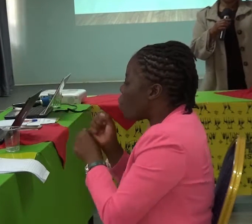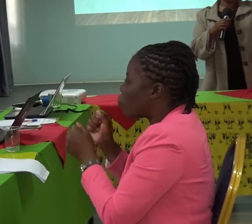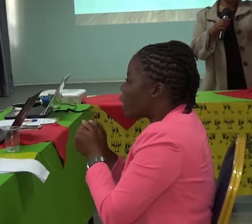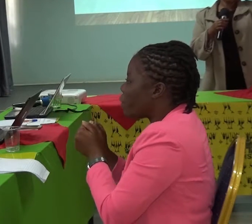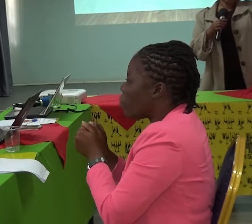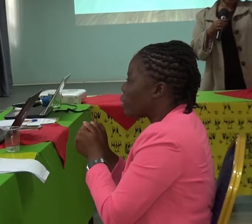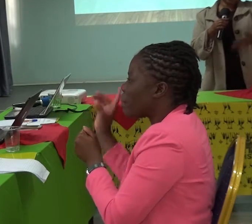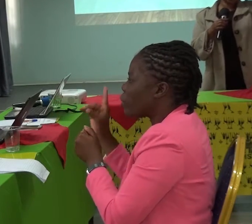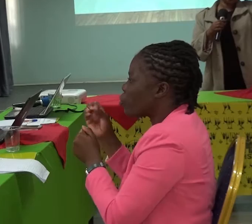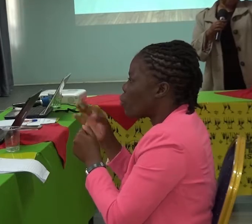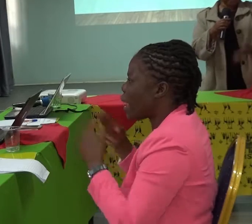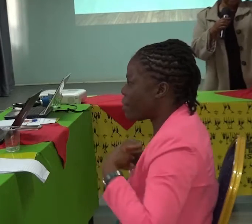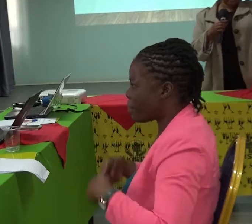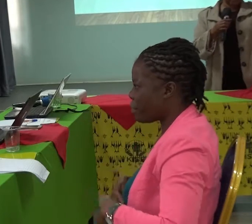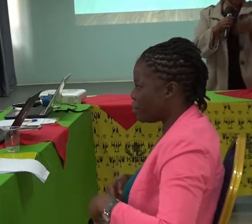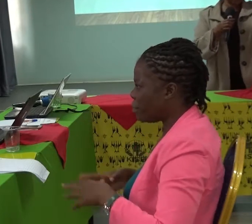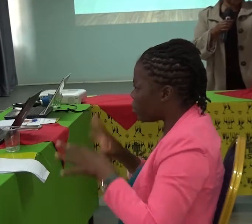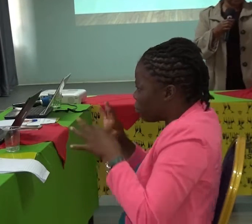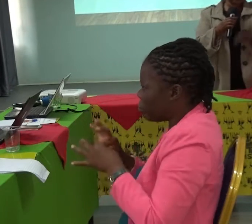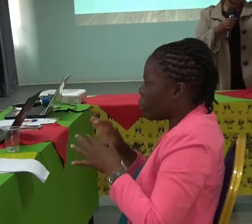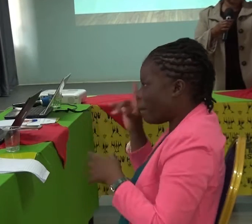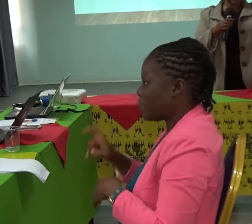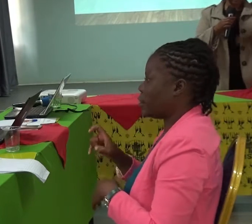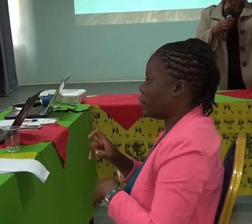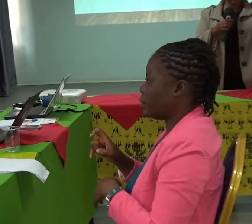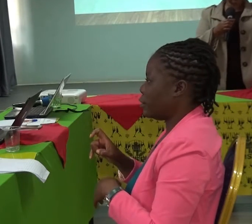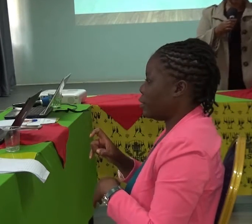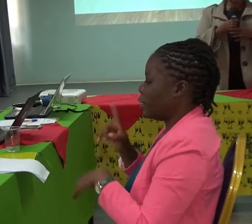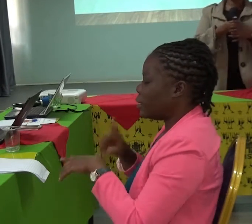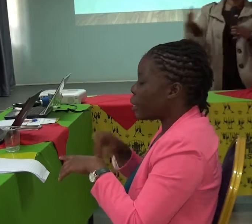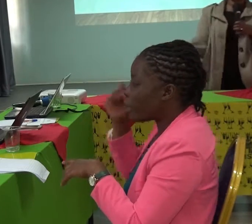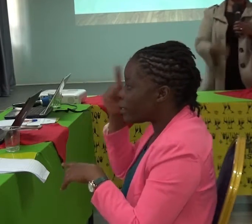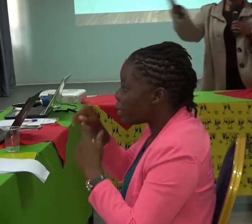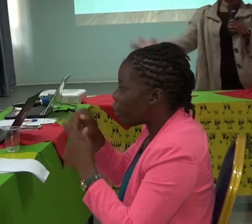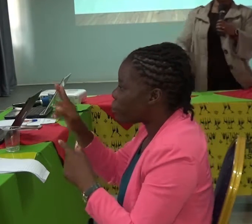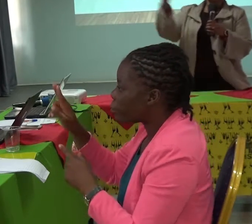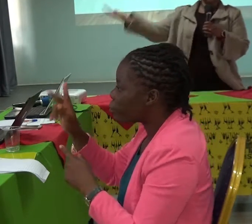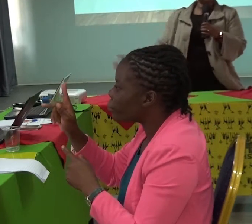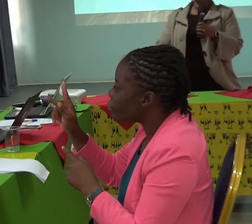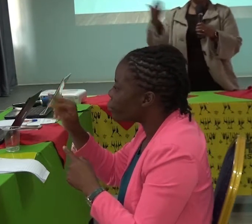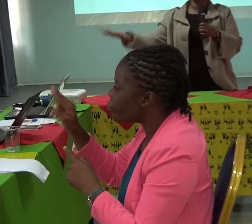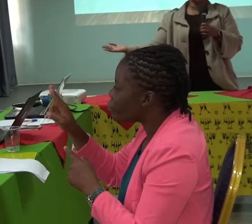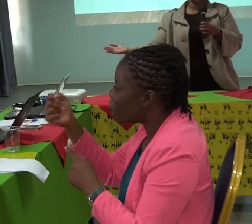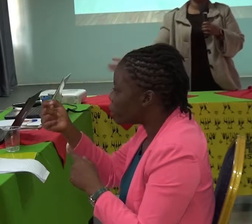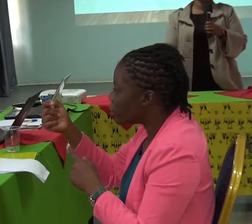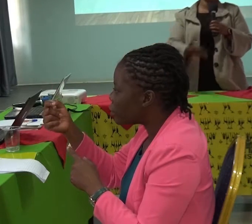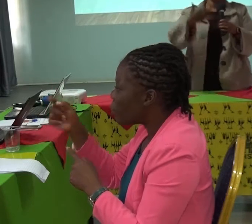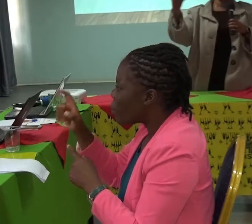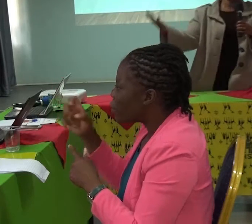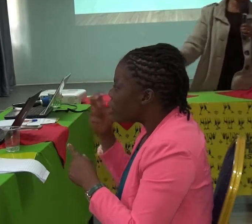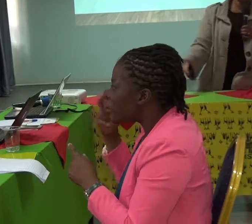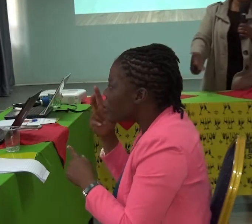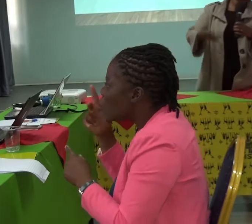You know, as TSC gets into understanding with Nat and the others, can we look at the professional MOUs and